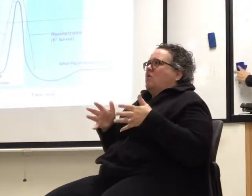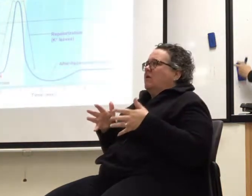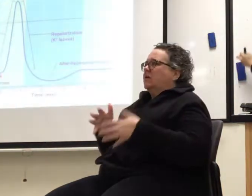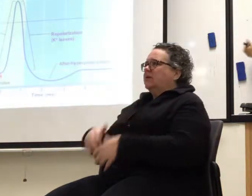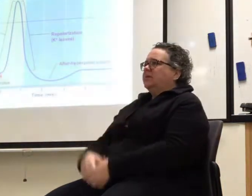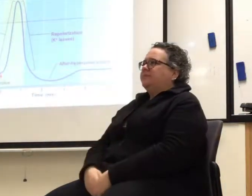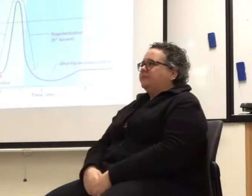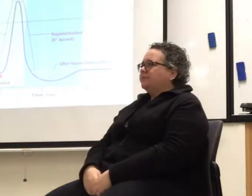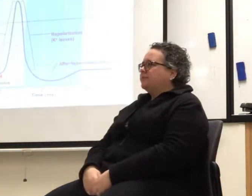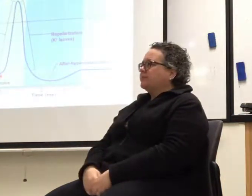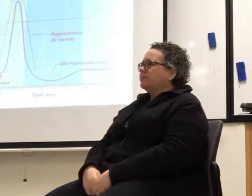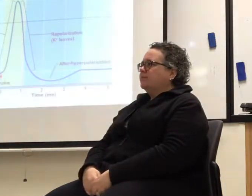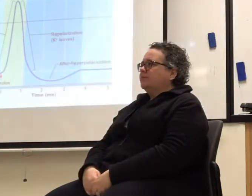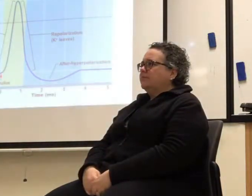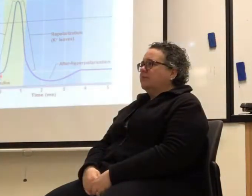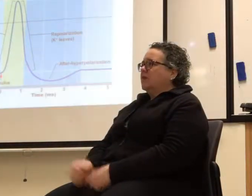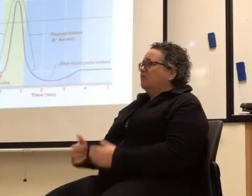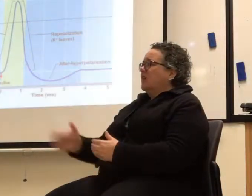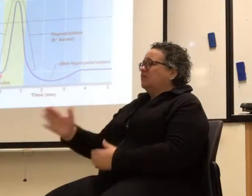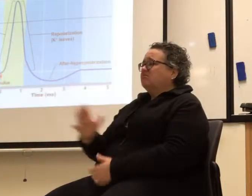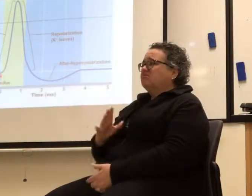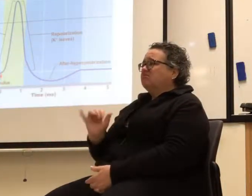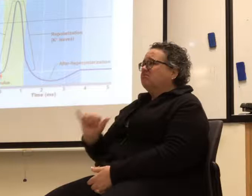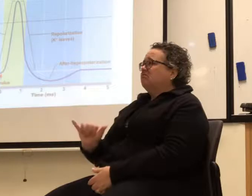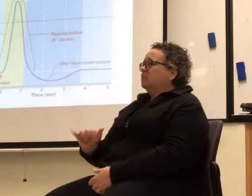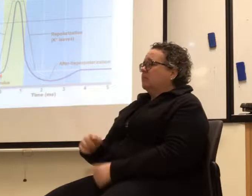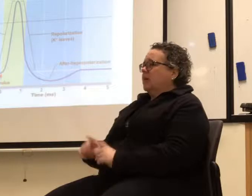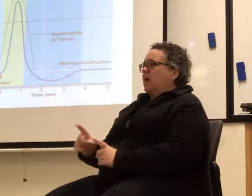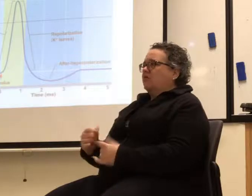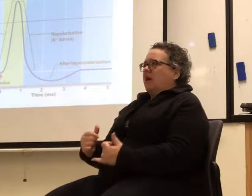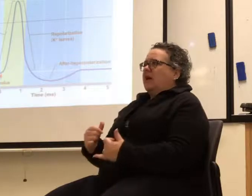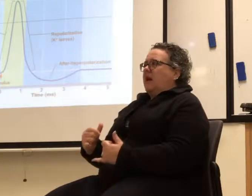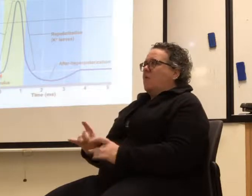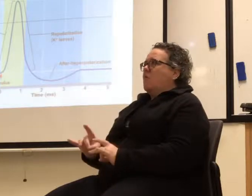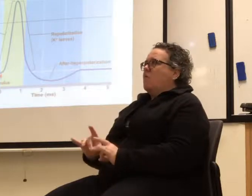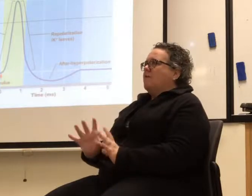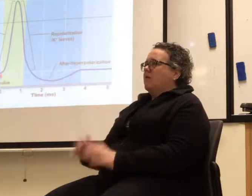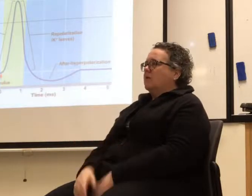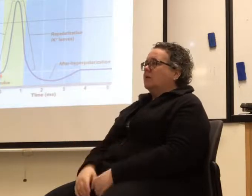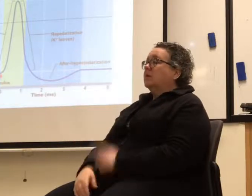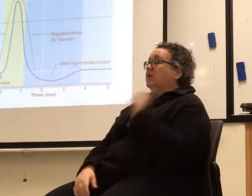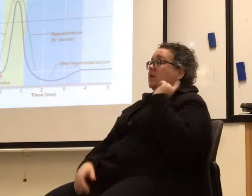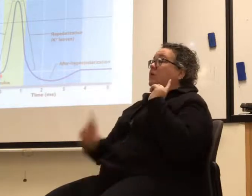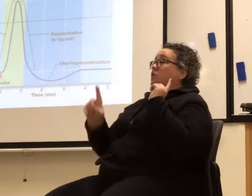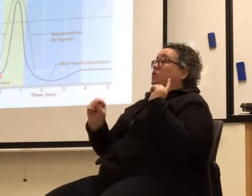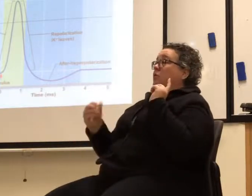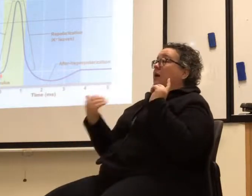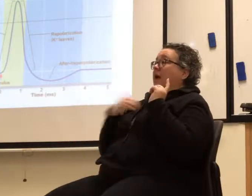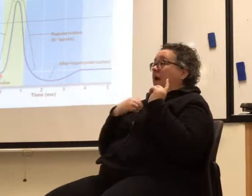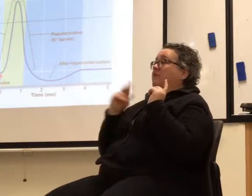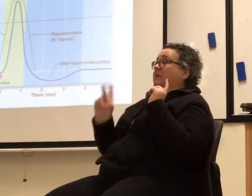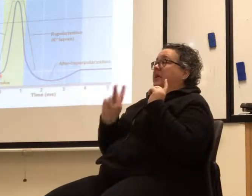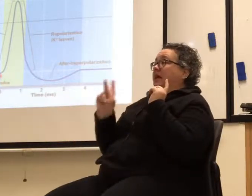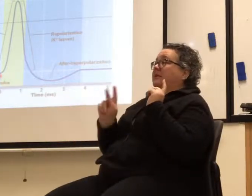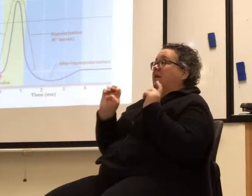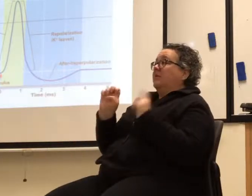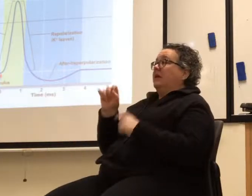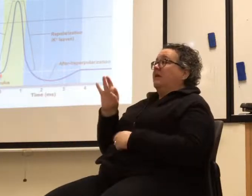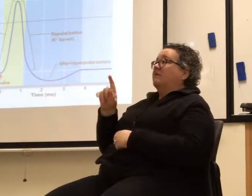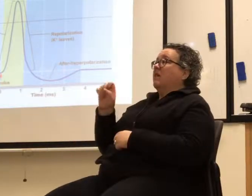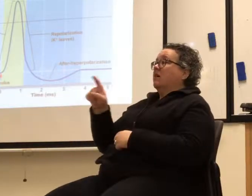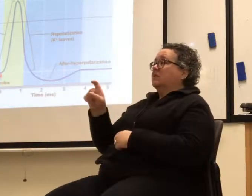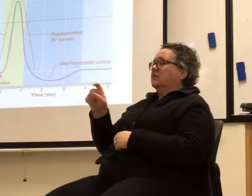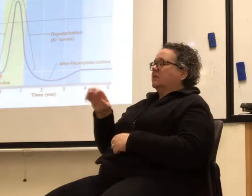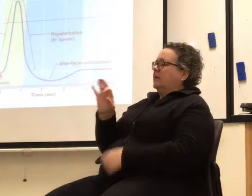So you do have some potassium efflux However, the